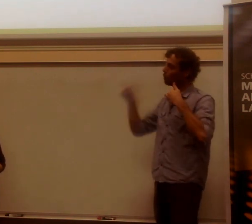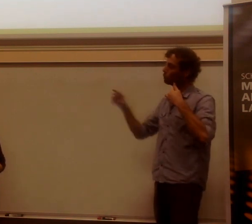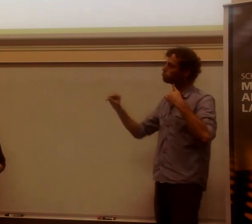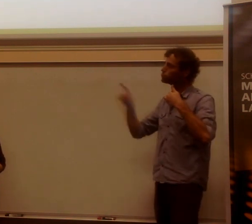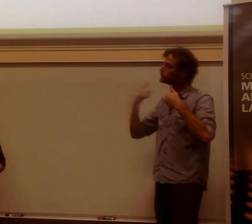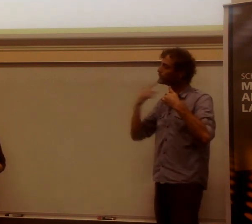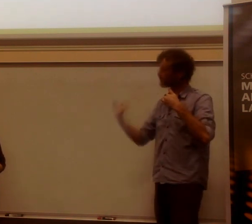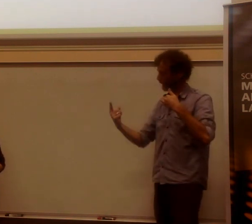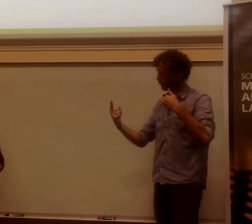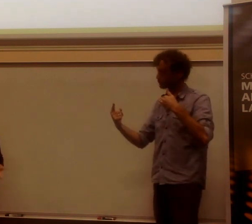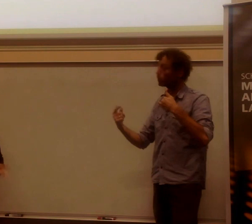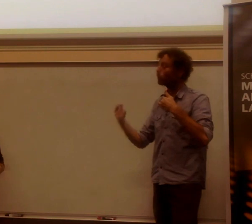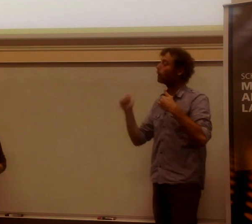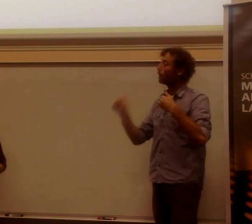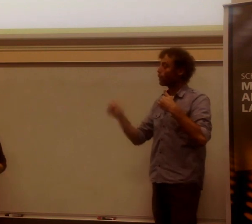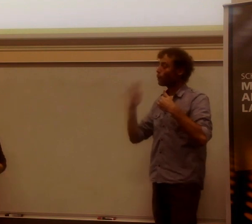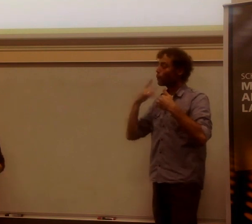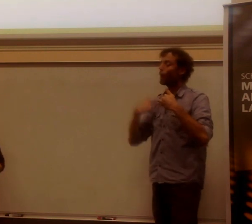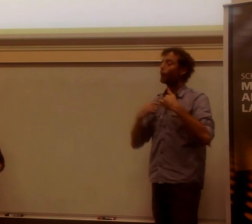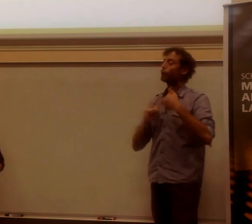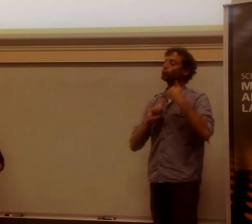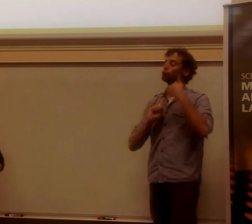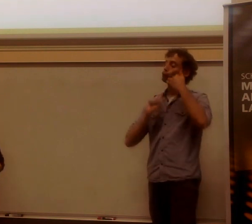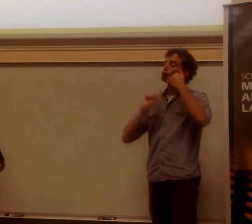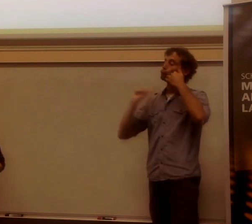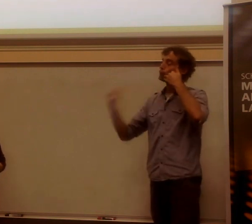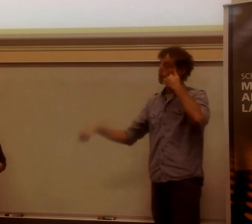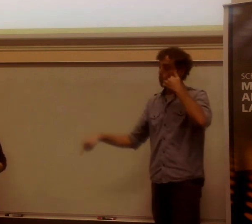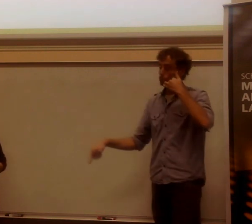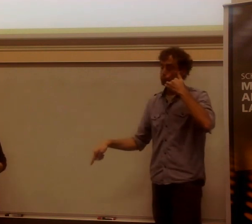who can hear you. When the MEP responds,